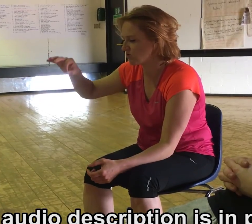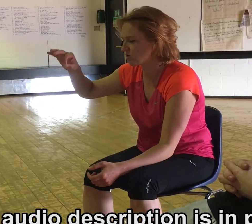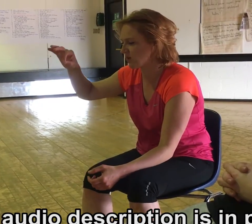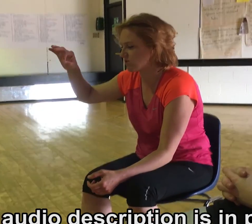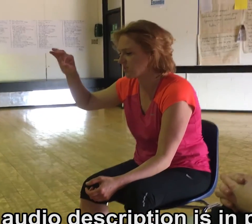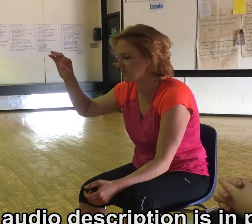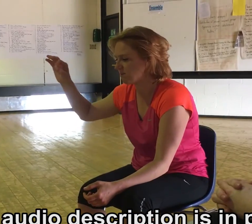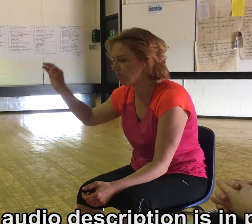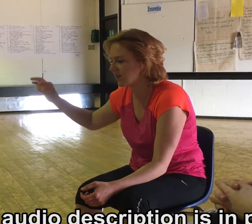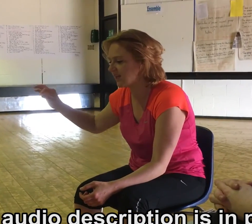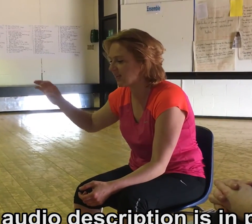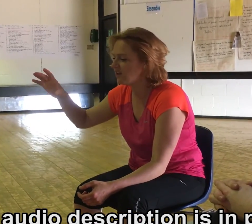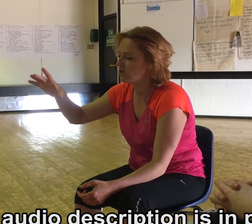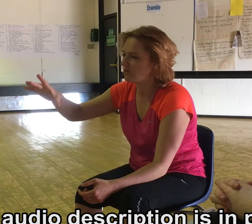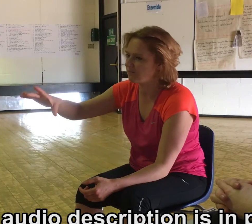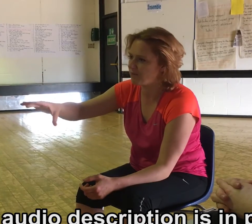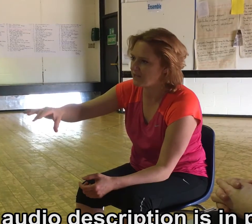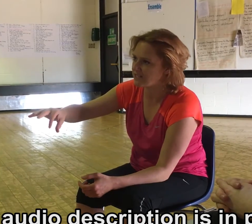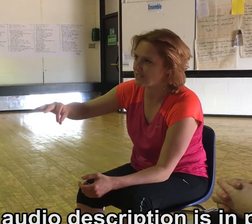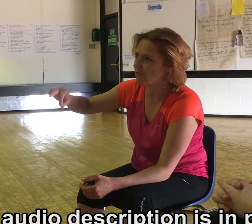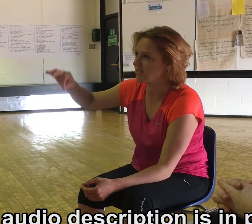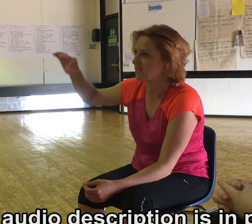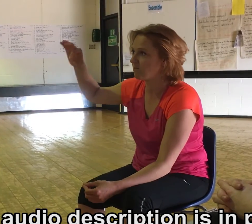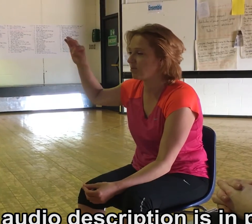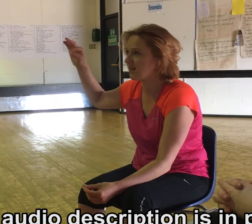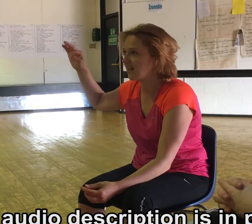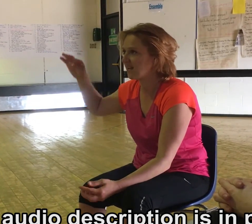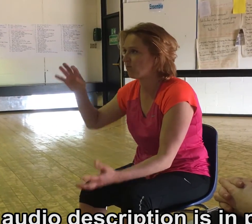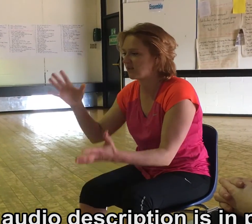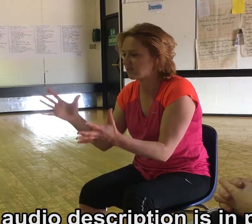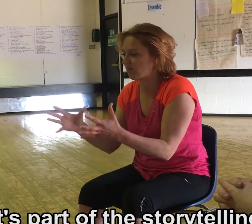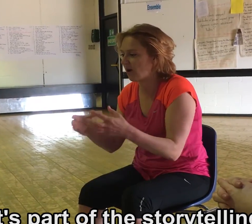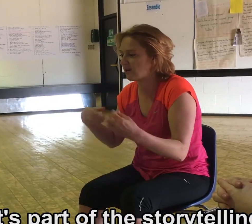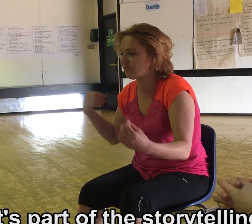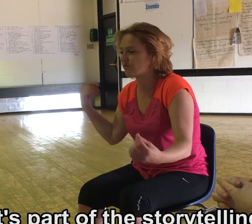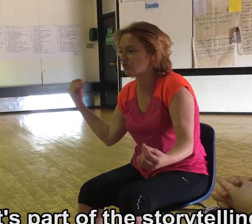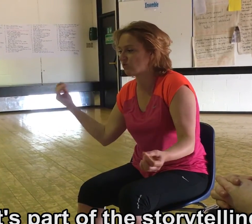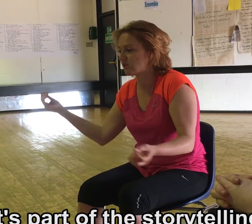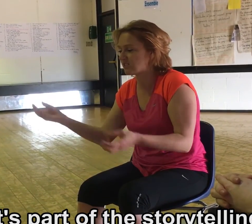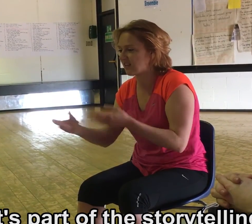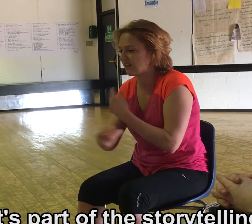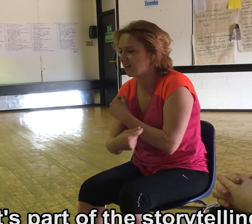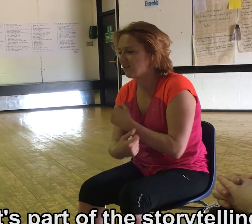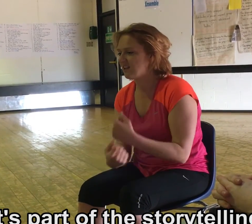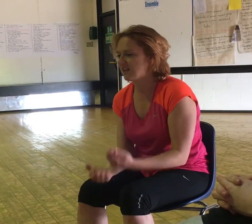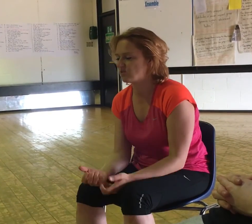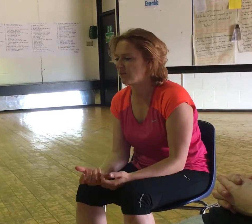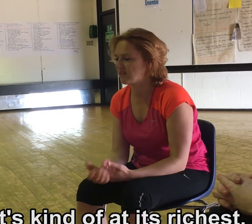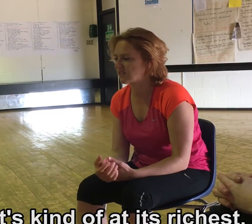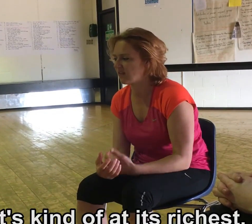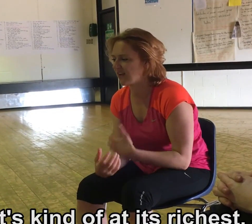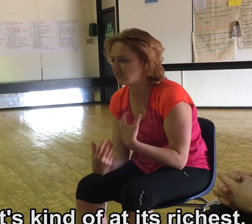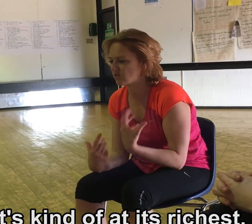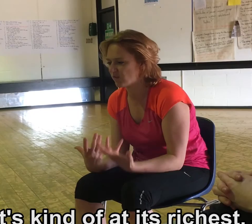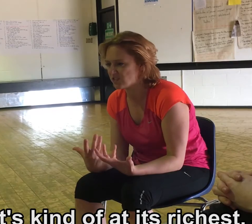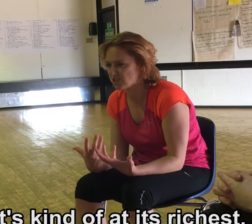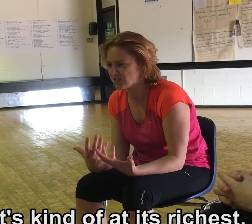audio description is in play, when the BSL is in play, when it's part of the storytelling, it's when it's kind of at its